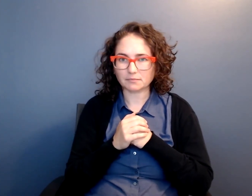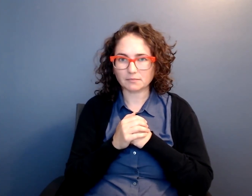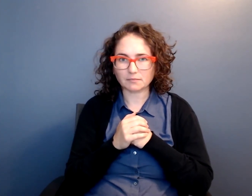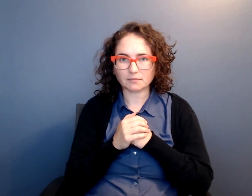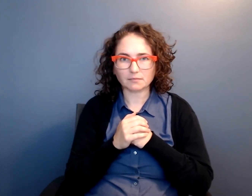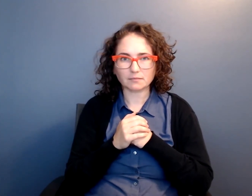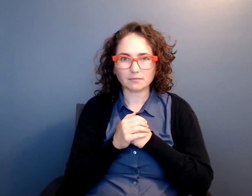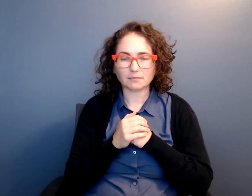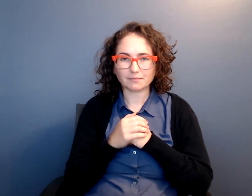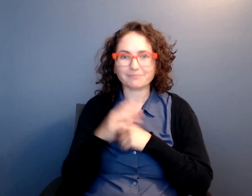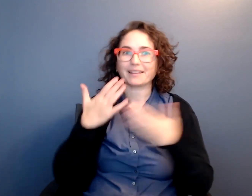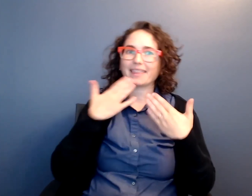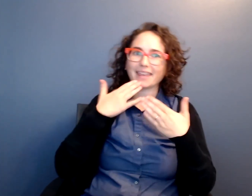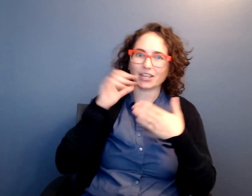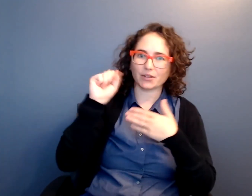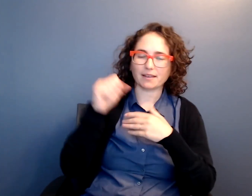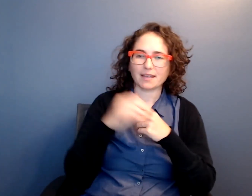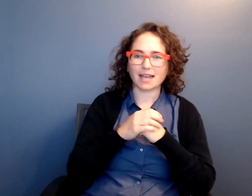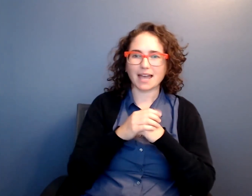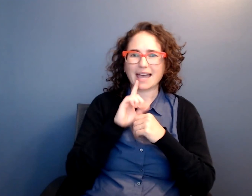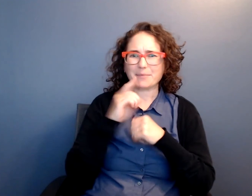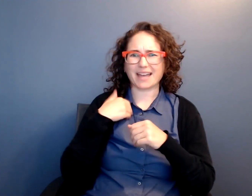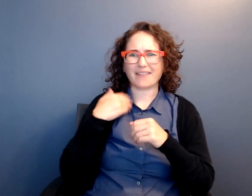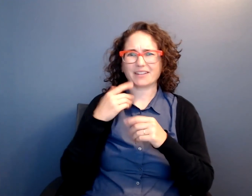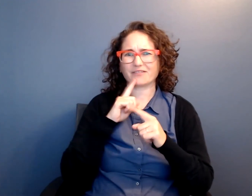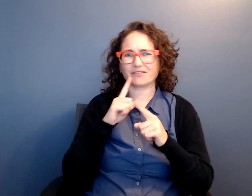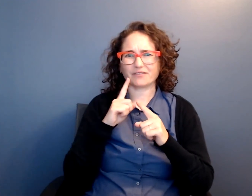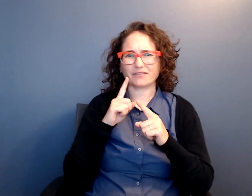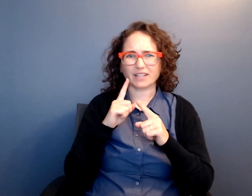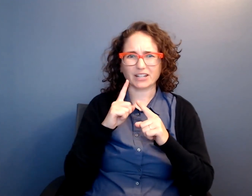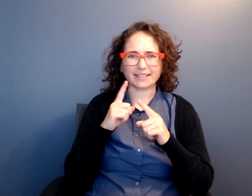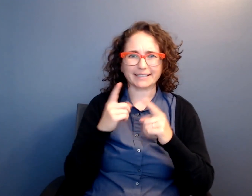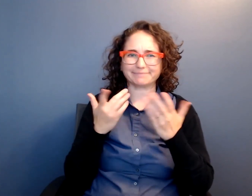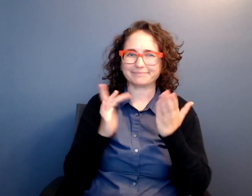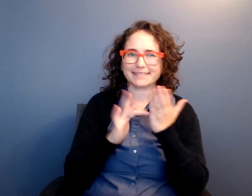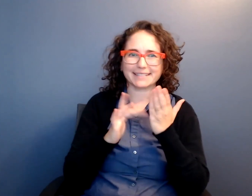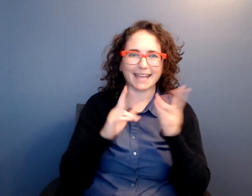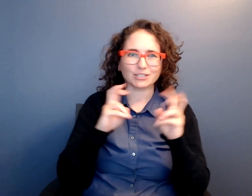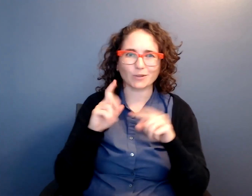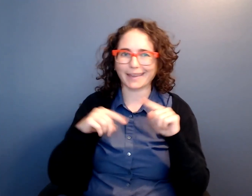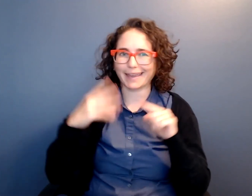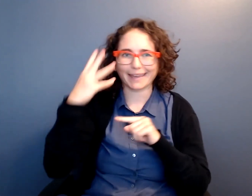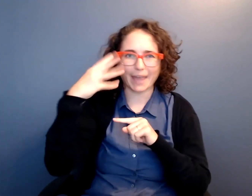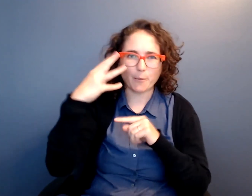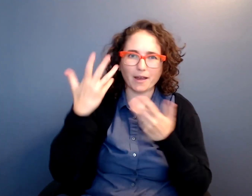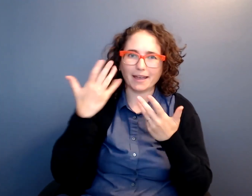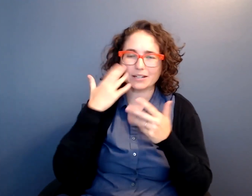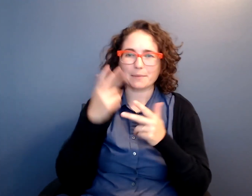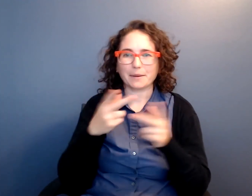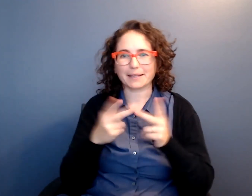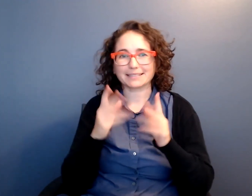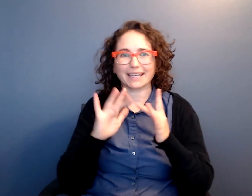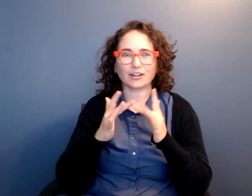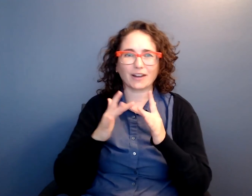And Julia, thank you so much. I actually am having like some very serious tech issues. And so I can't get the camera to work, and I'm in a place where the internet